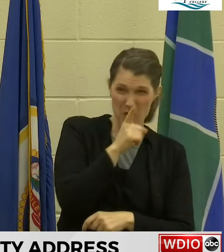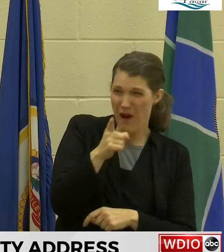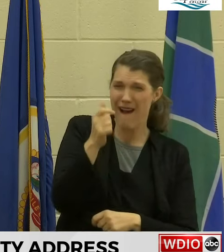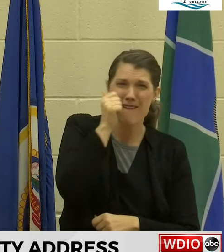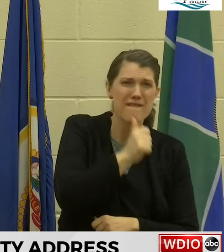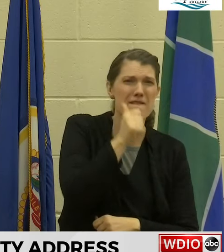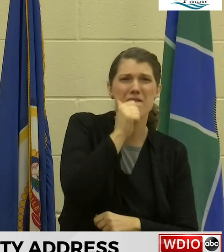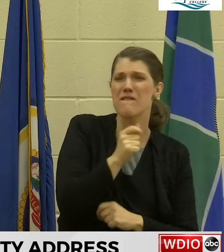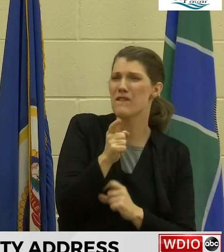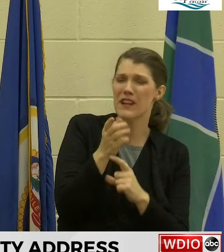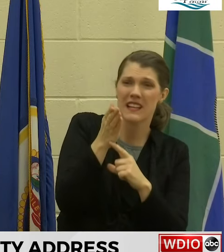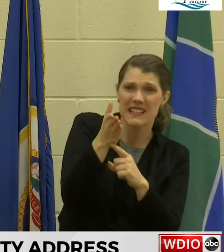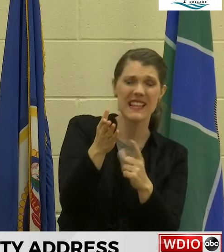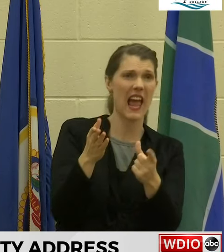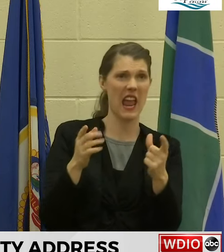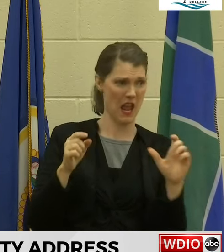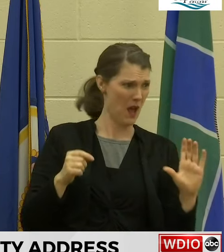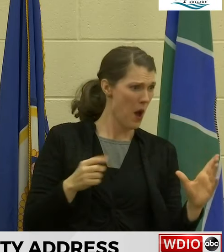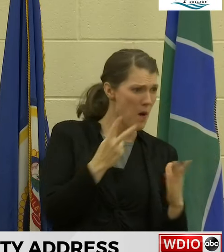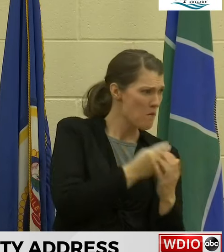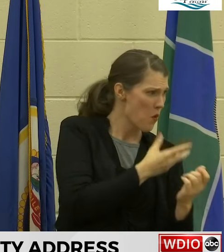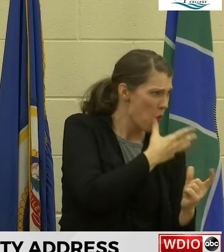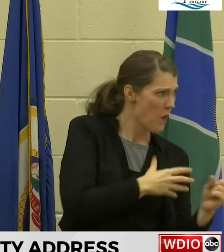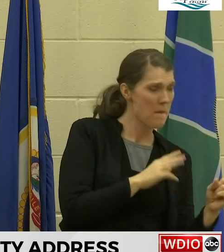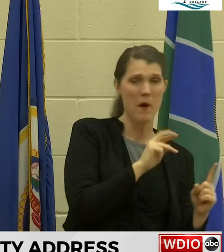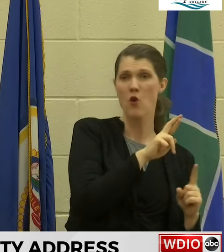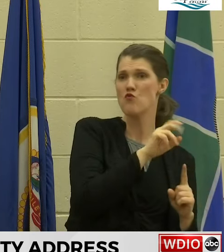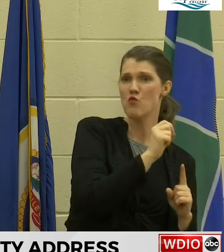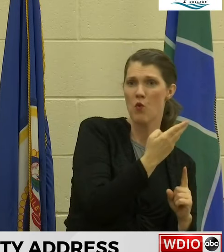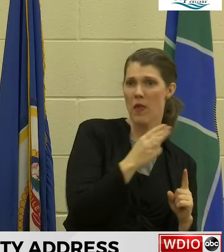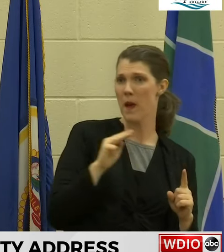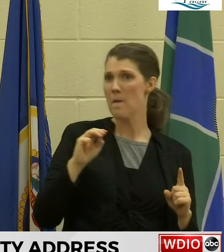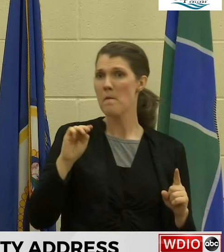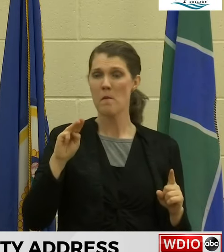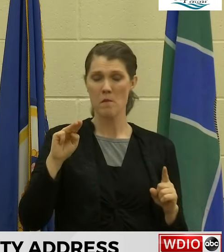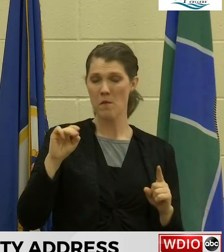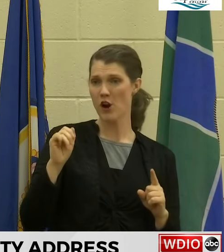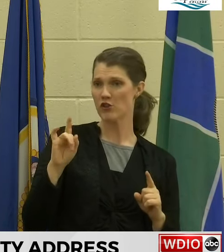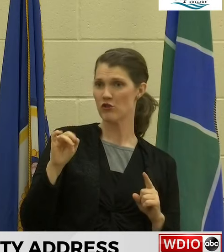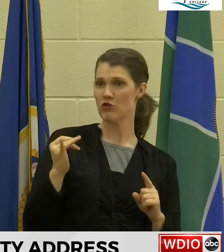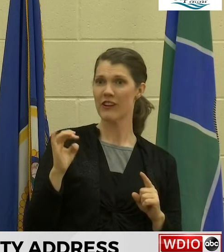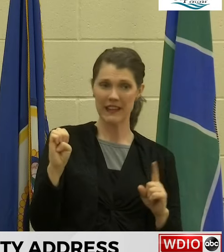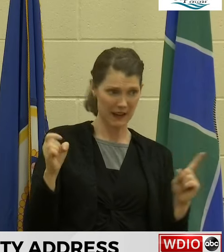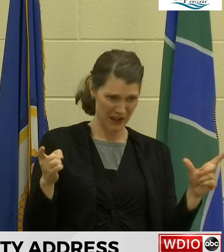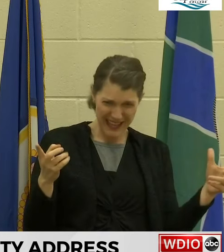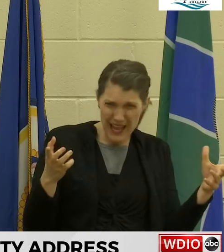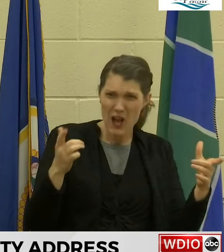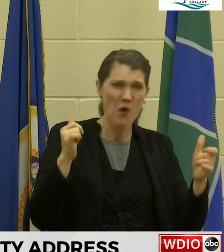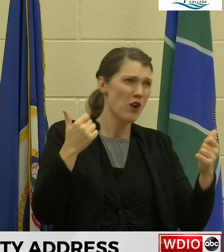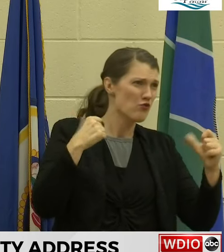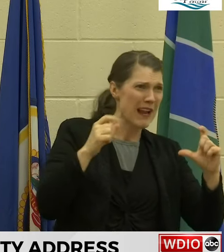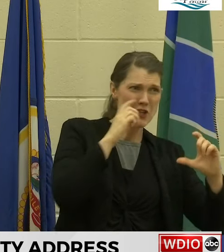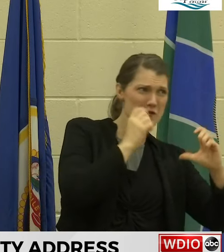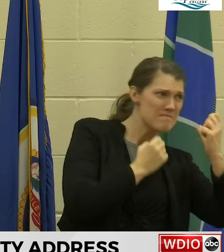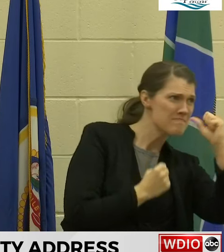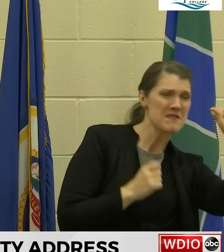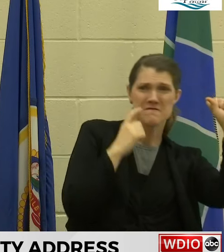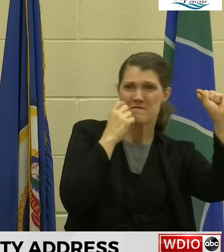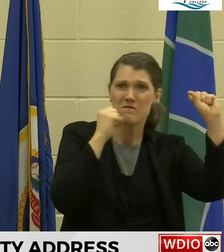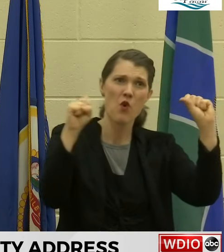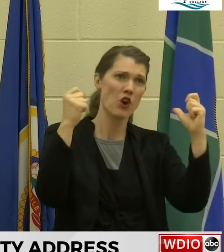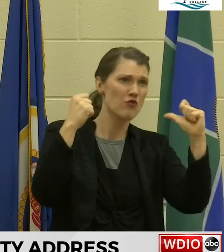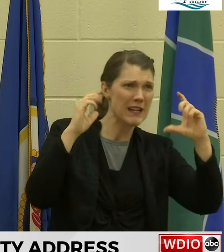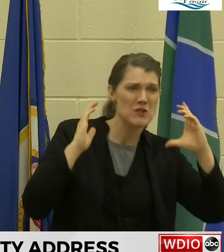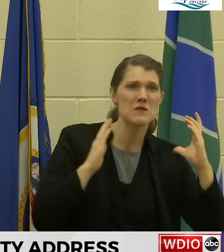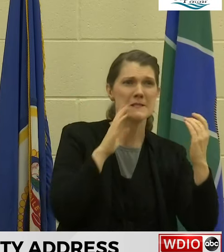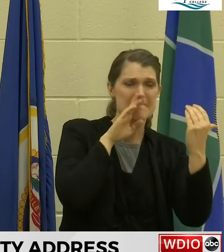faced discrimination because of their race and gender. They both worked tirelessly to break down the racial and economic